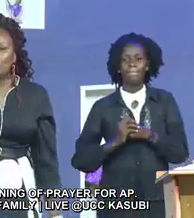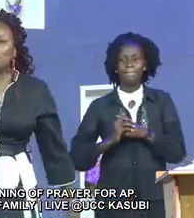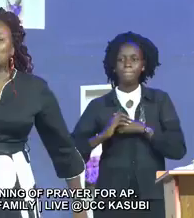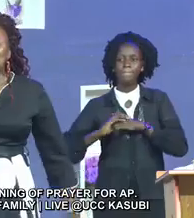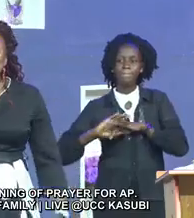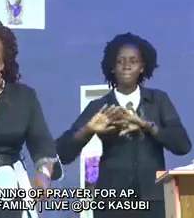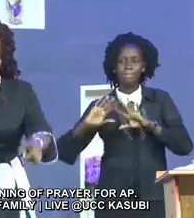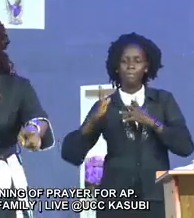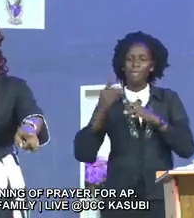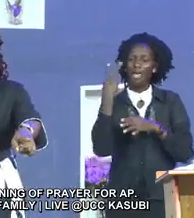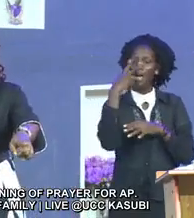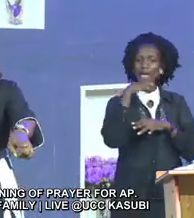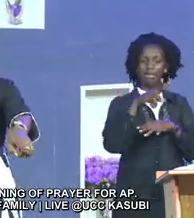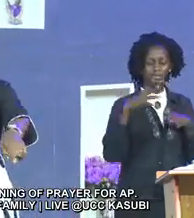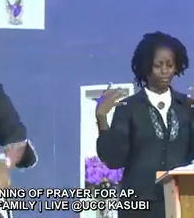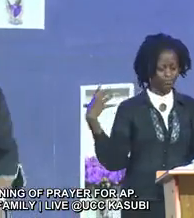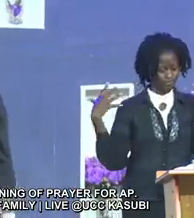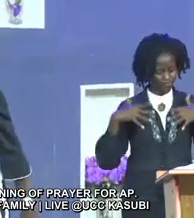Hallelujah.